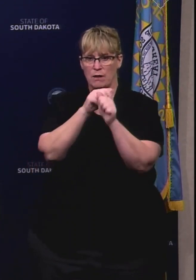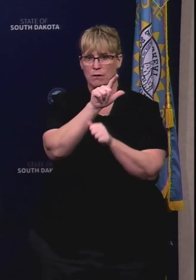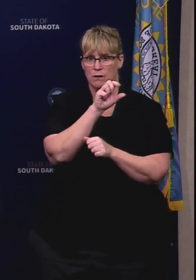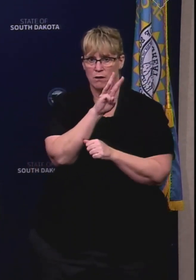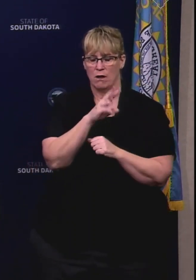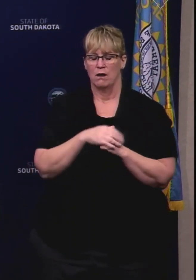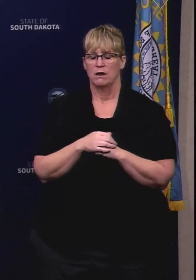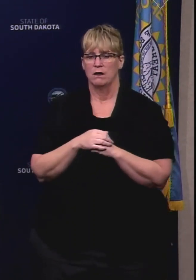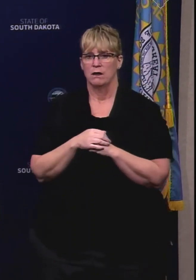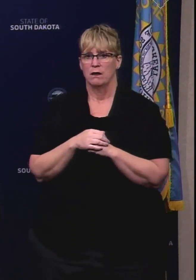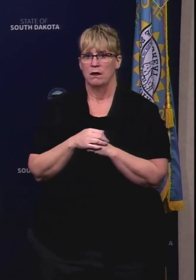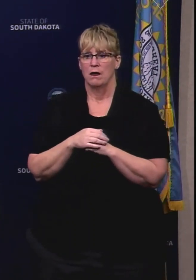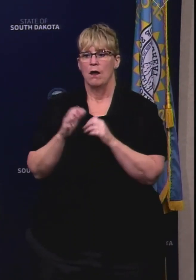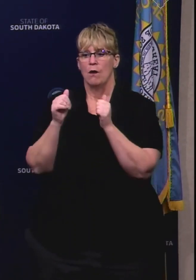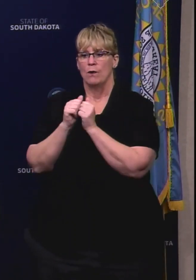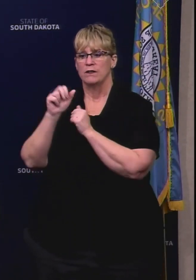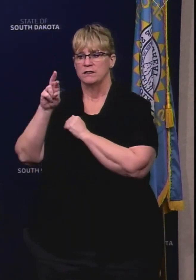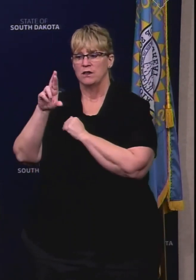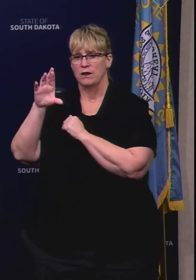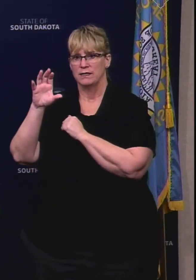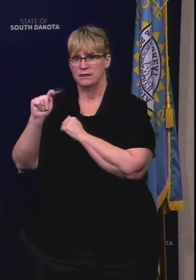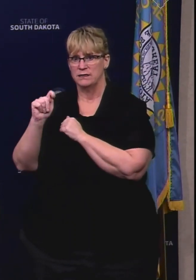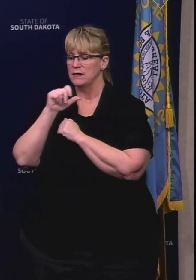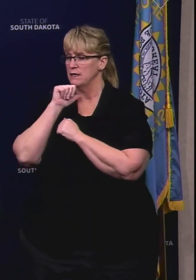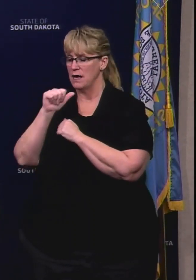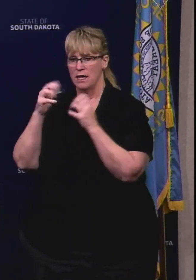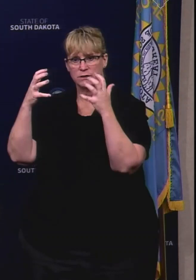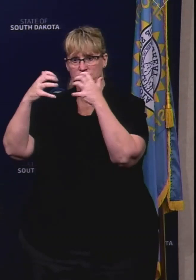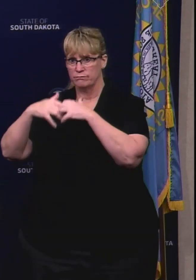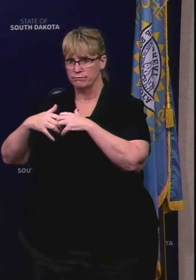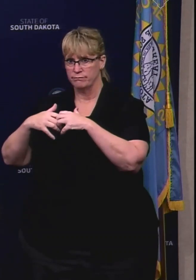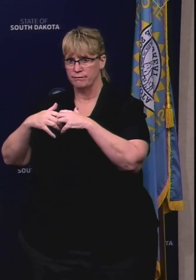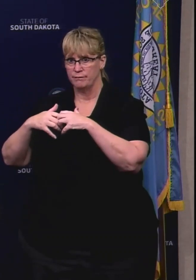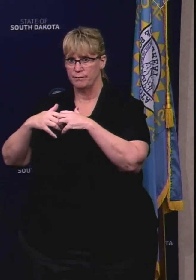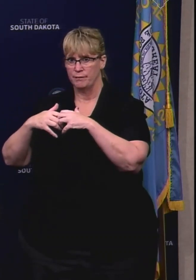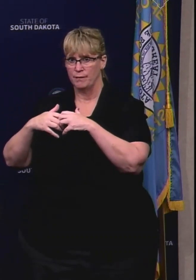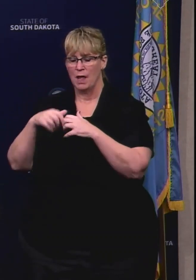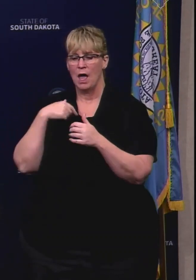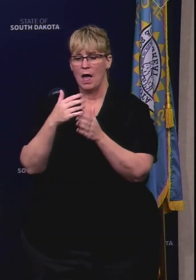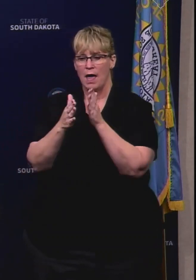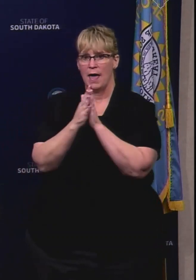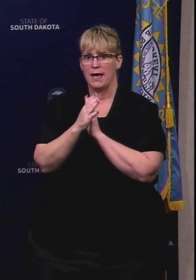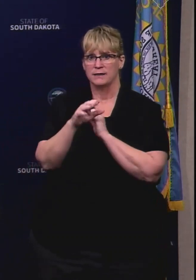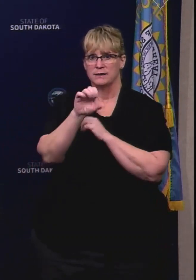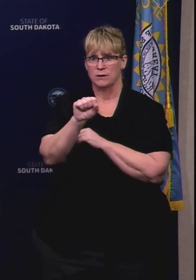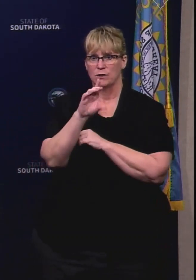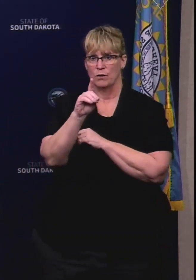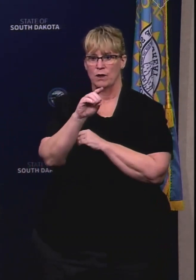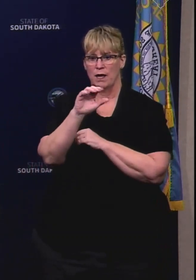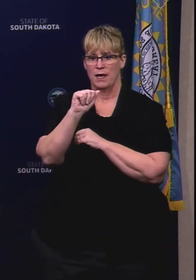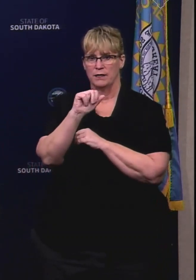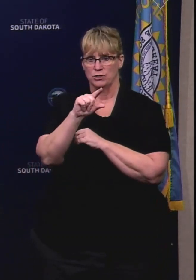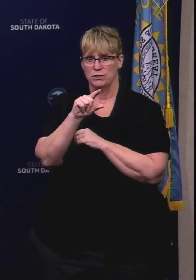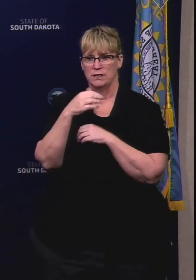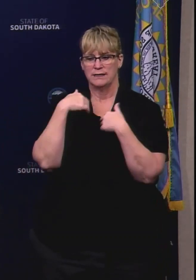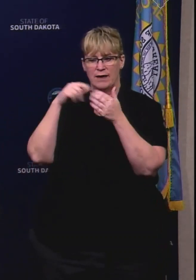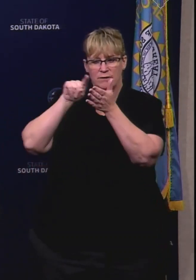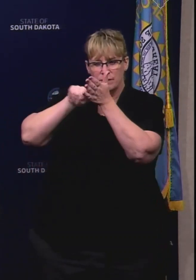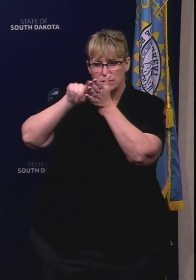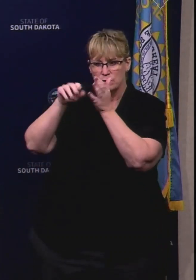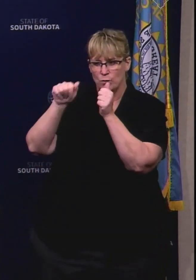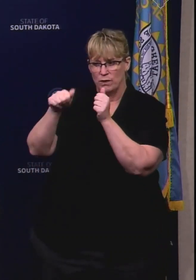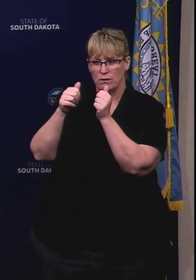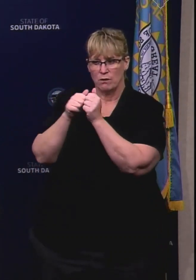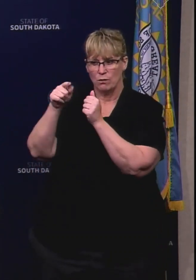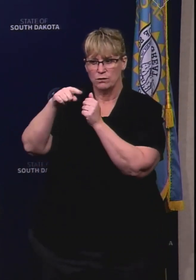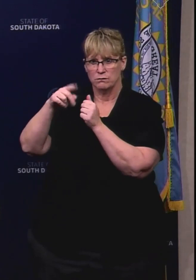the refusal of Cheyenne River to remove those checkpoints, I asked the South Dakota Attorney General to order an investigation into these